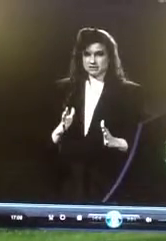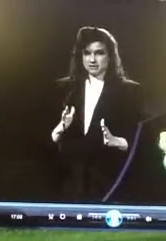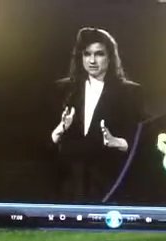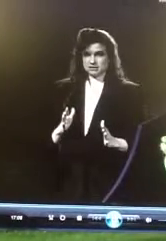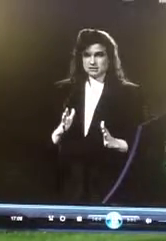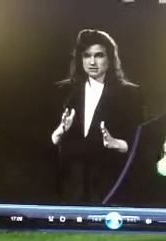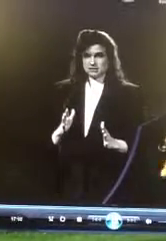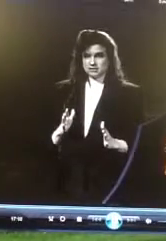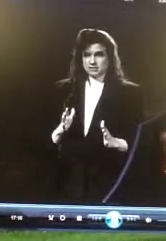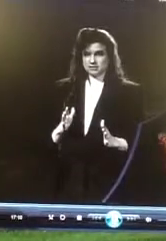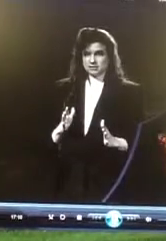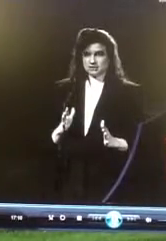able to continue.